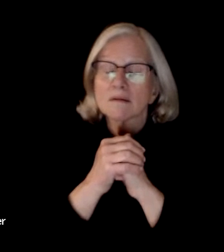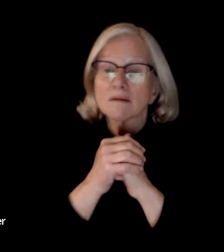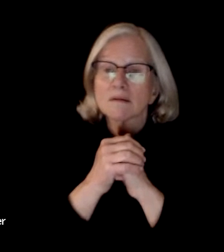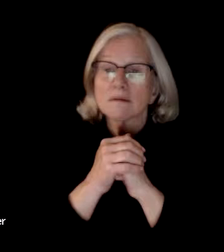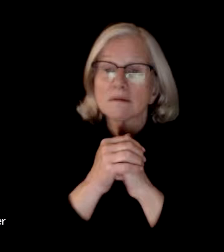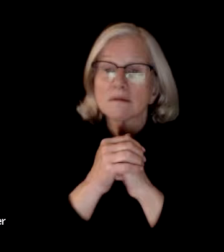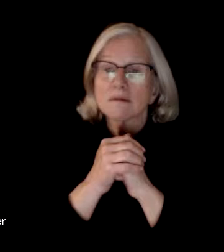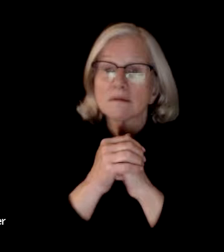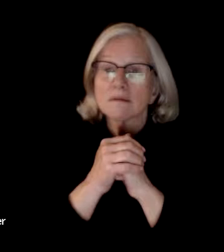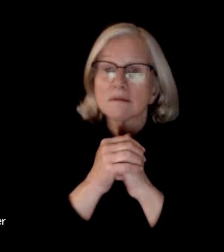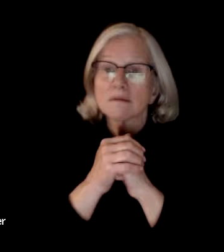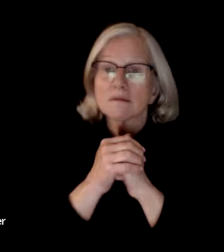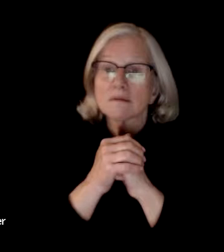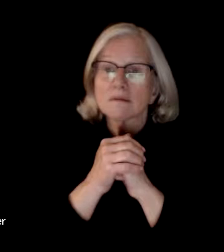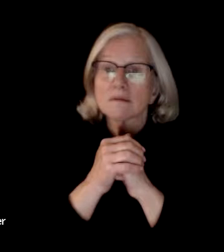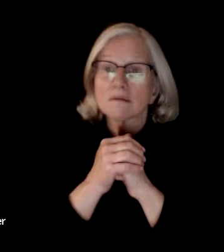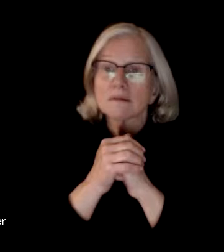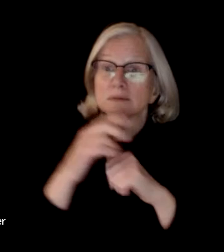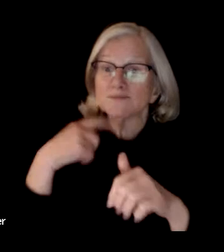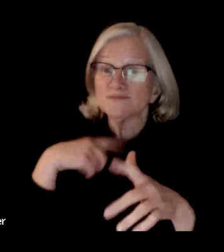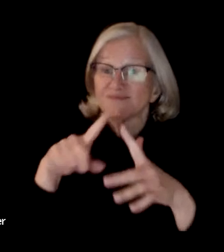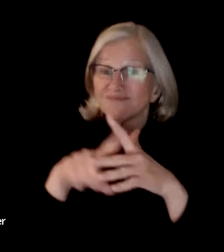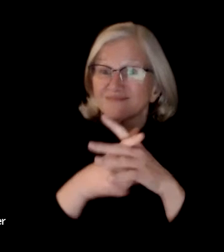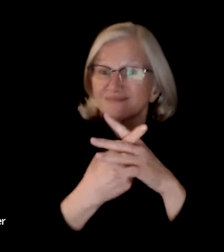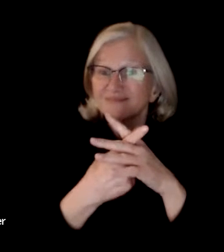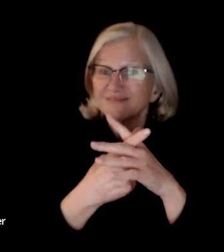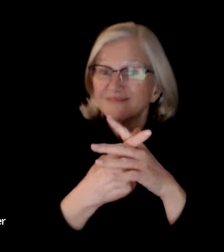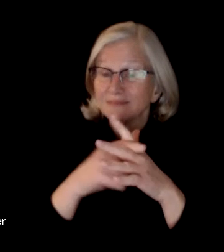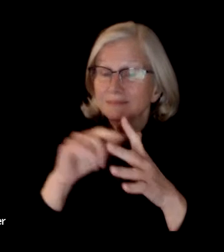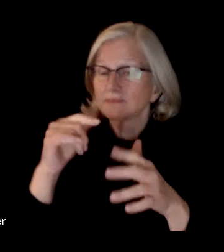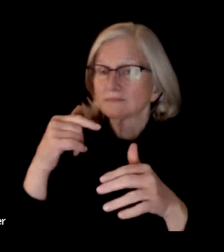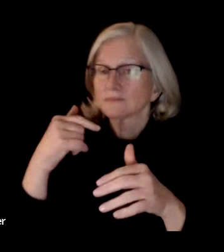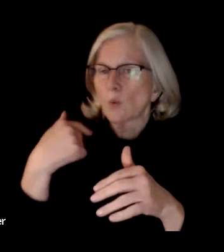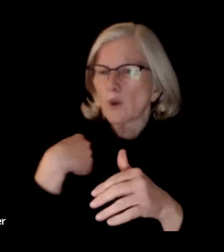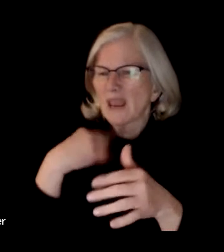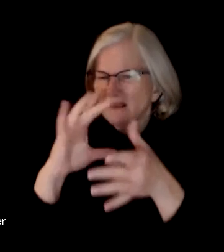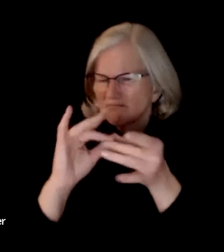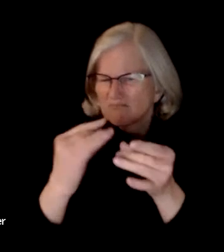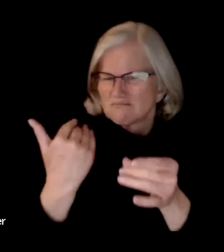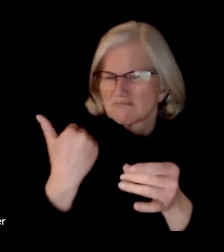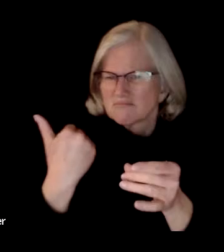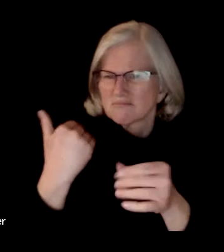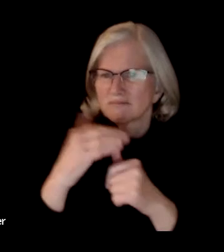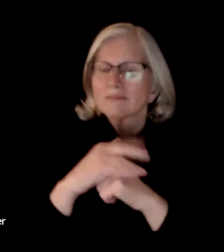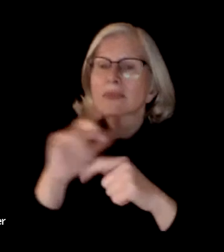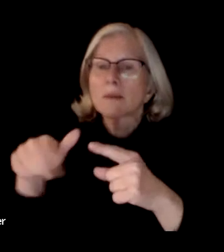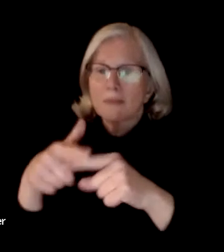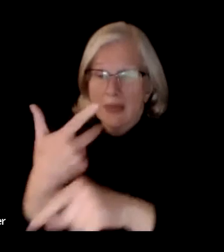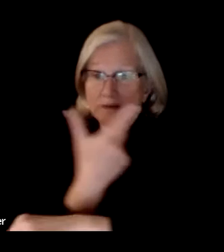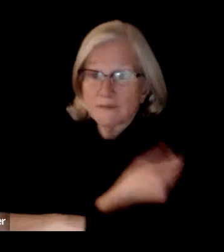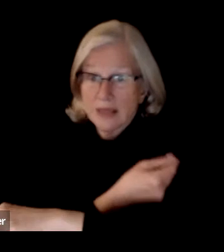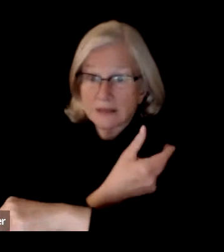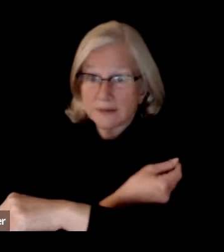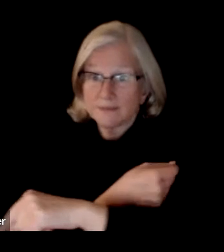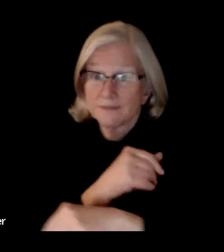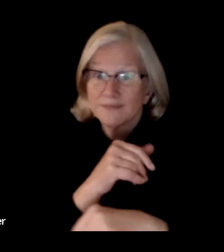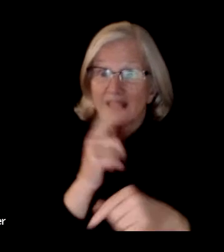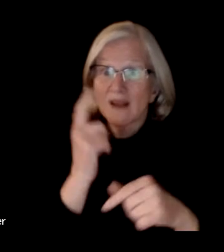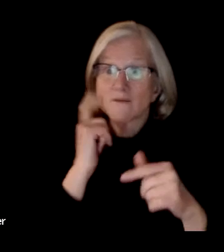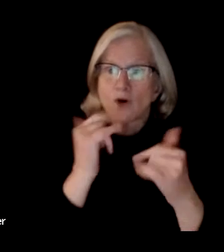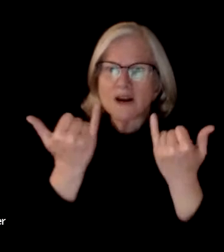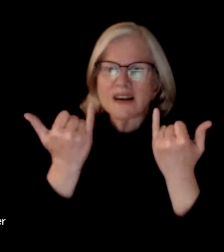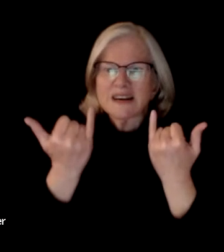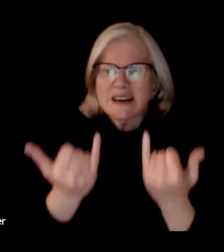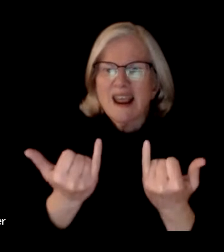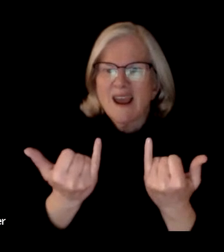I can certainly start to say that just to comment on the vaccine issue, at this point, we don't know the duration